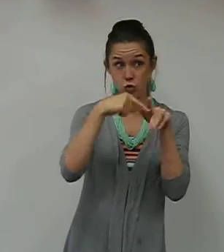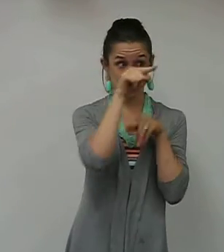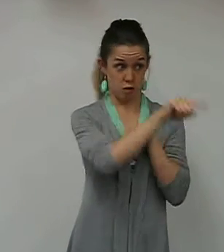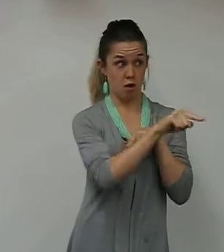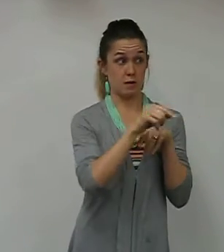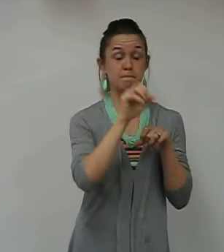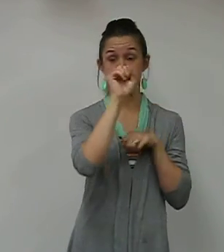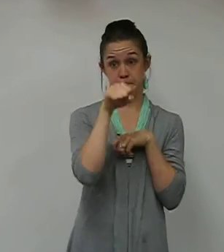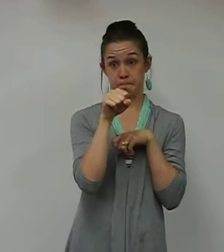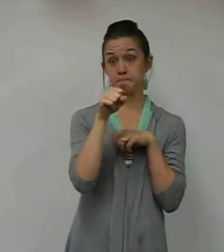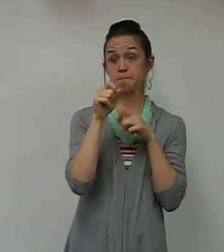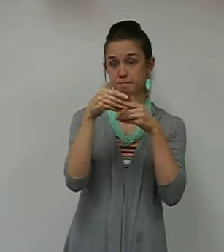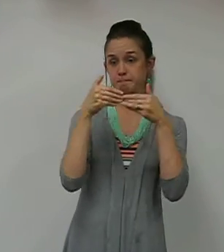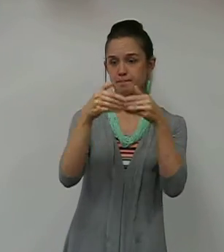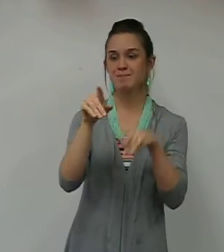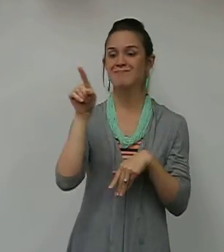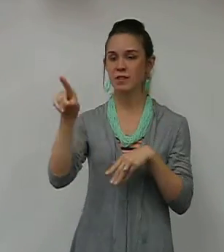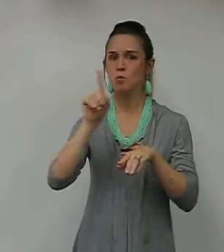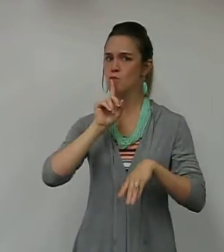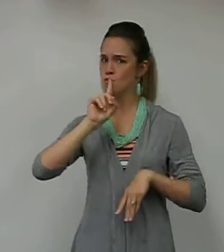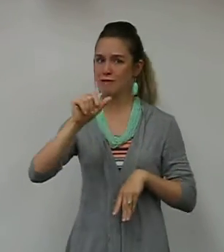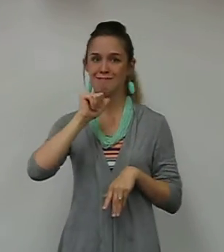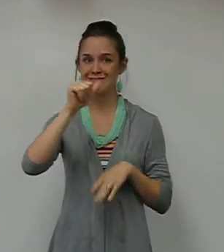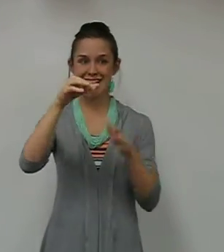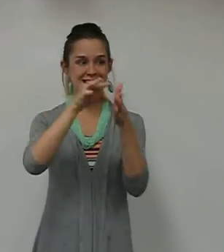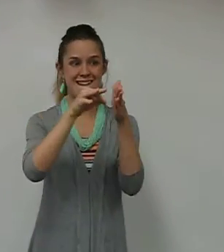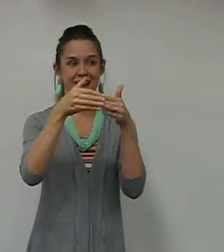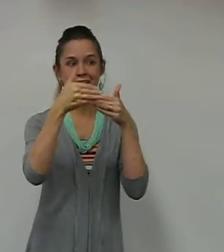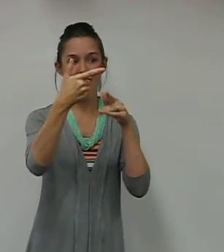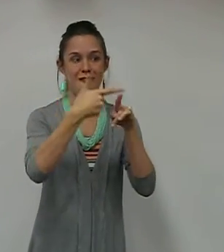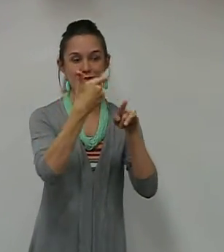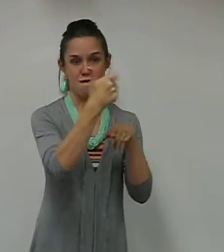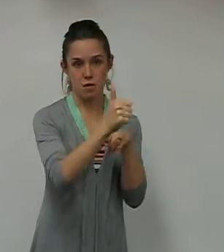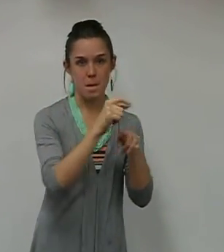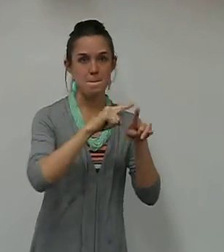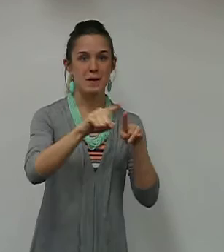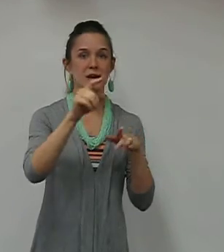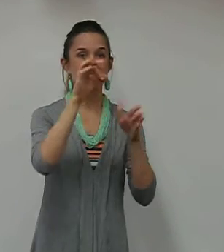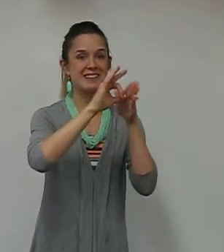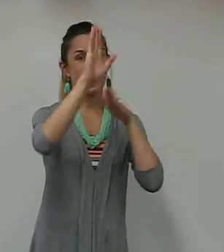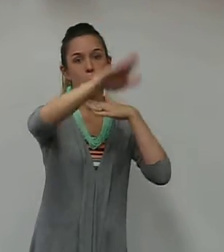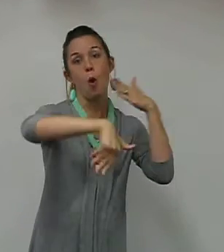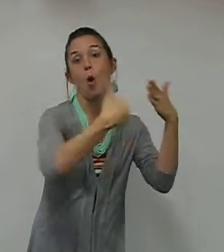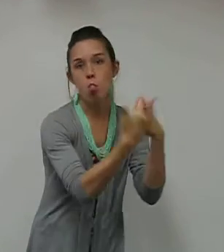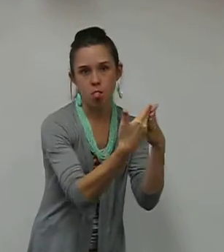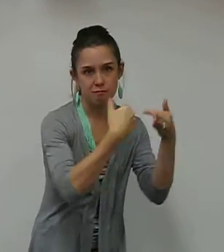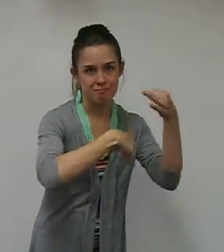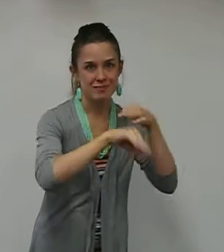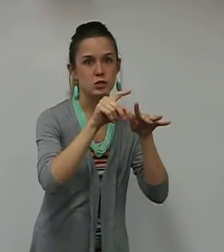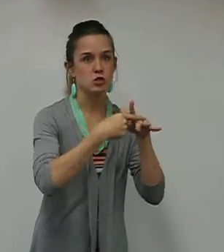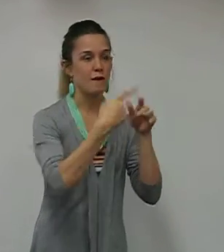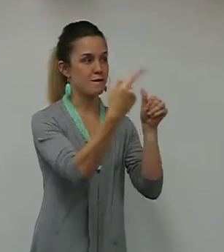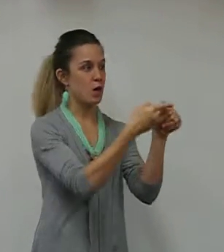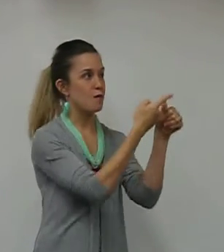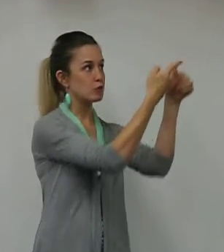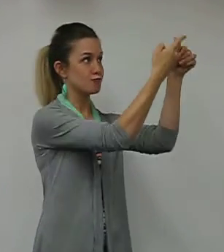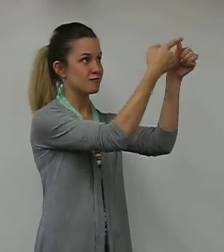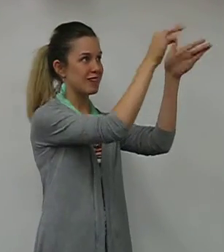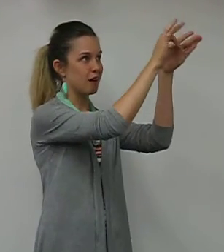Yeah. Okay. He was really not counting on from 10, but he was counting them all. So he started with the very first one and he counted all.